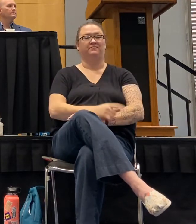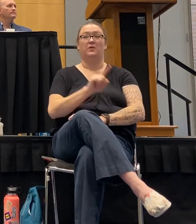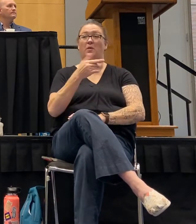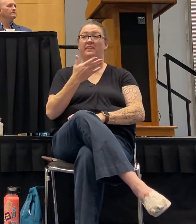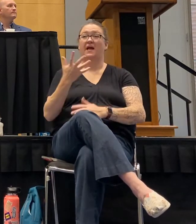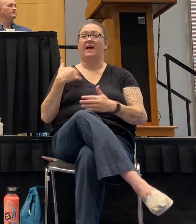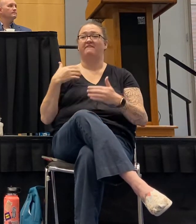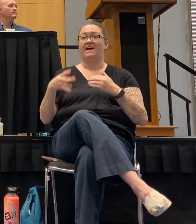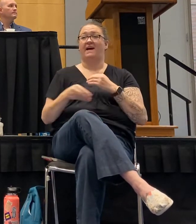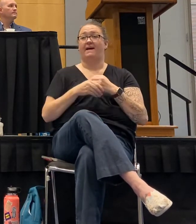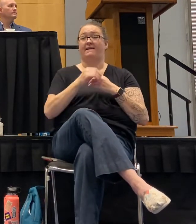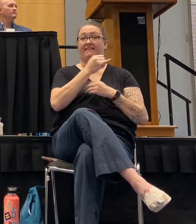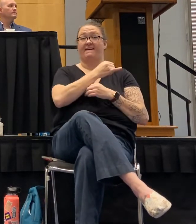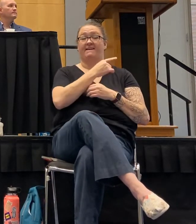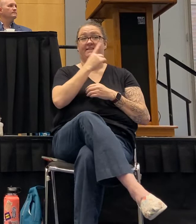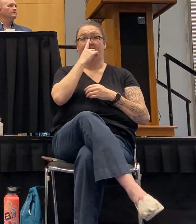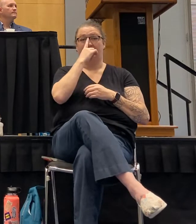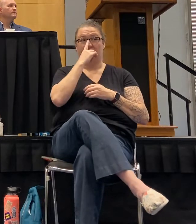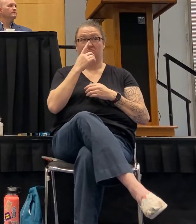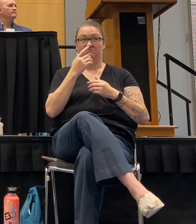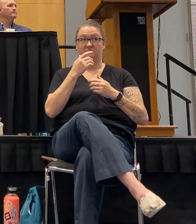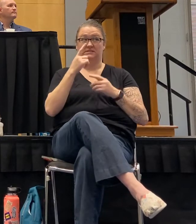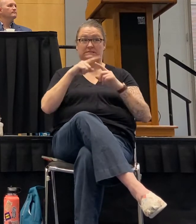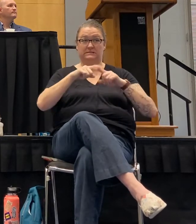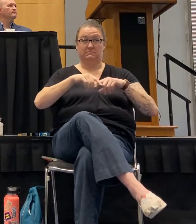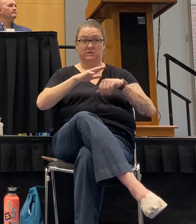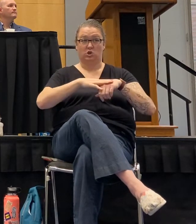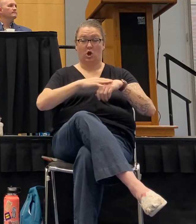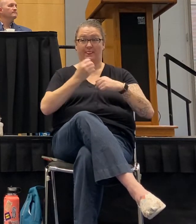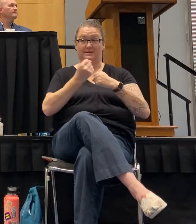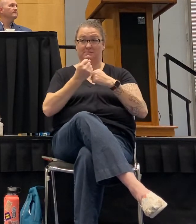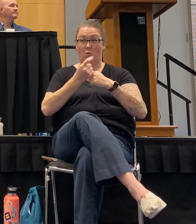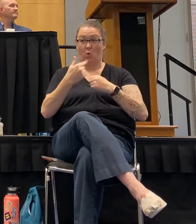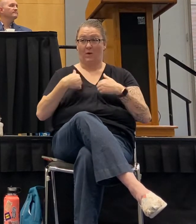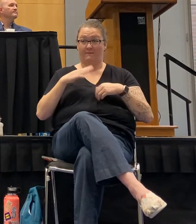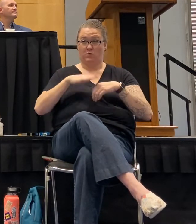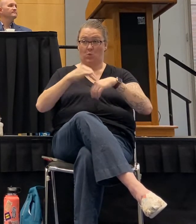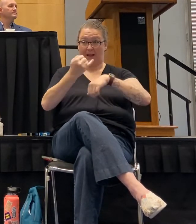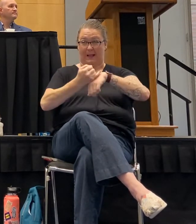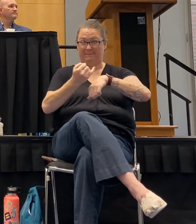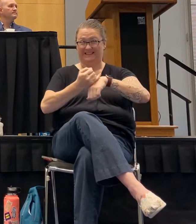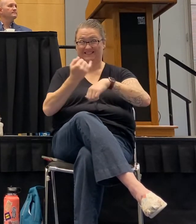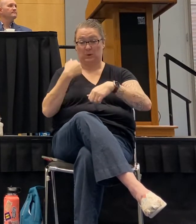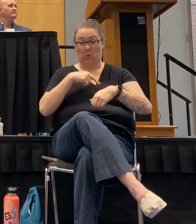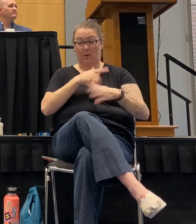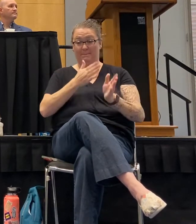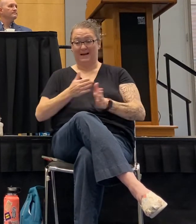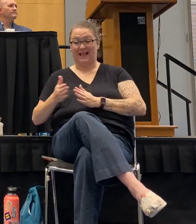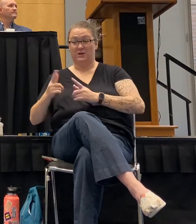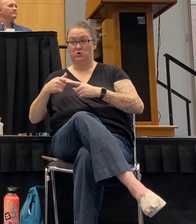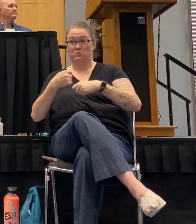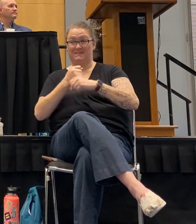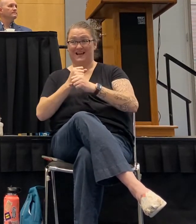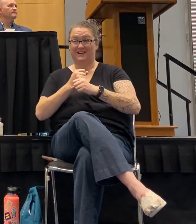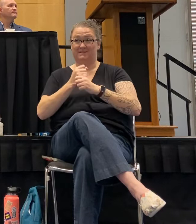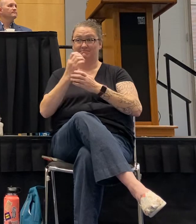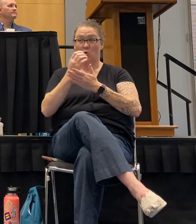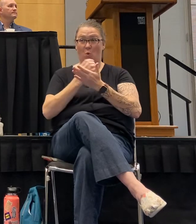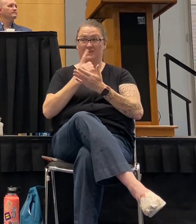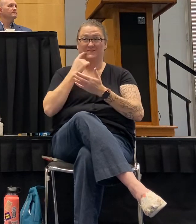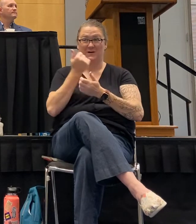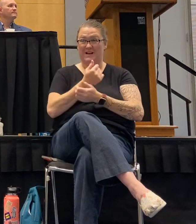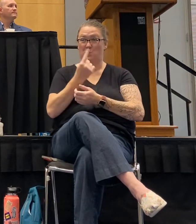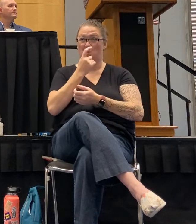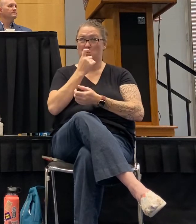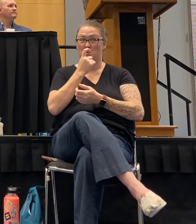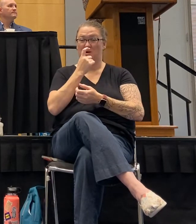have to add to that is, again, it depends on the support that you have on your campus. So we plan to create a course for anyone